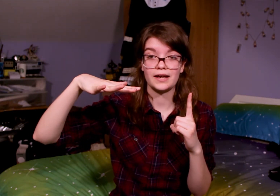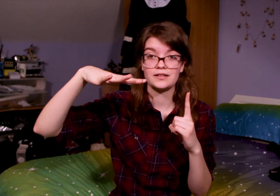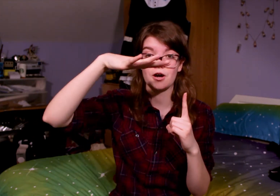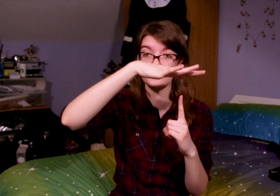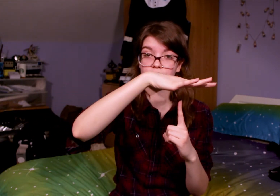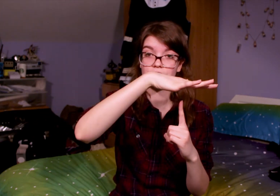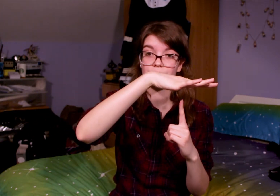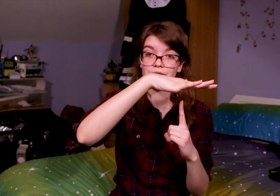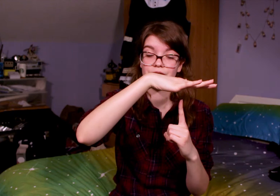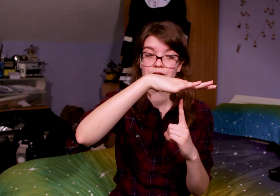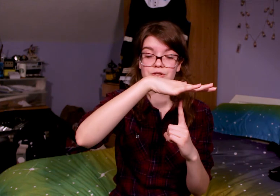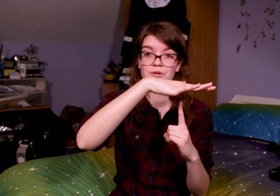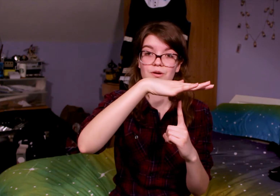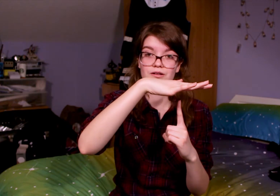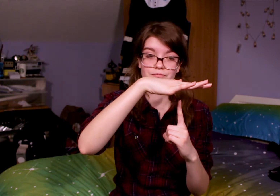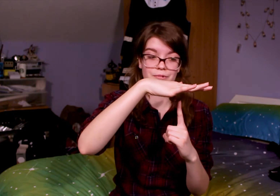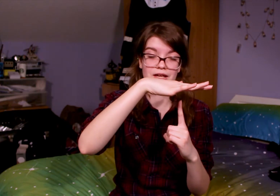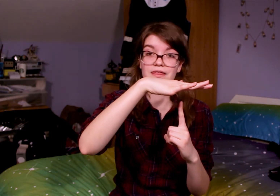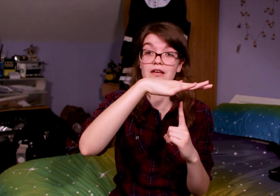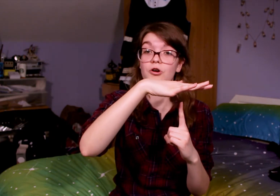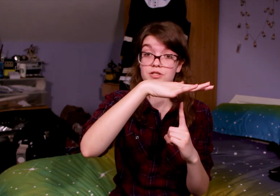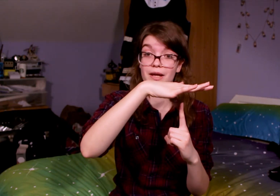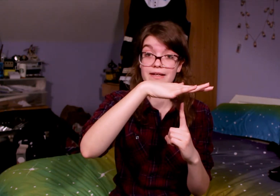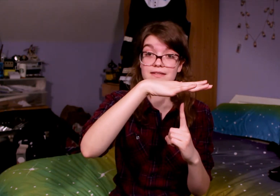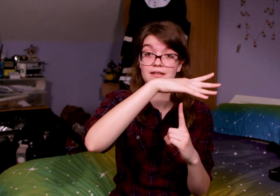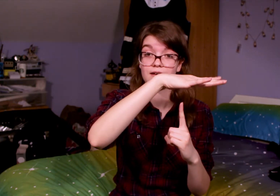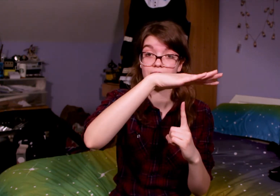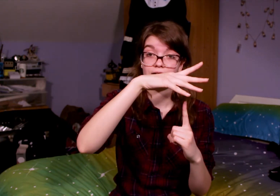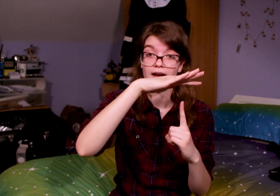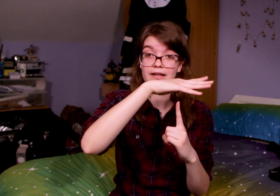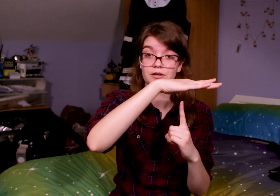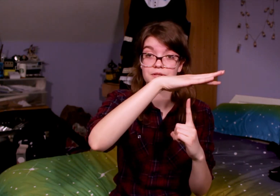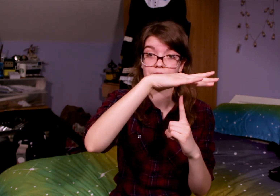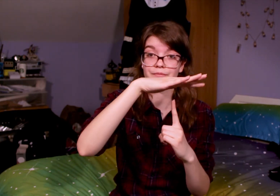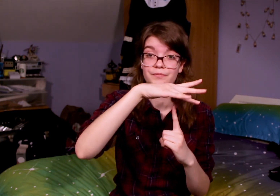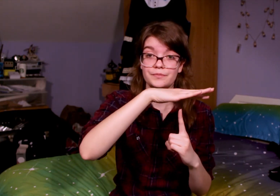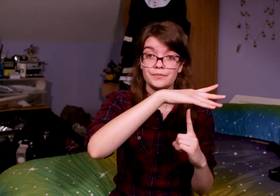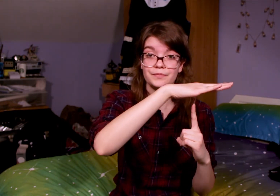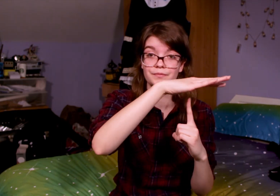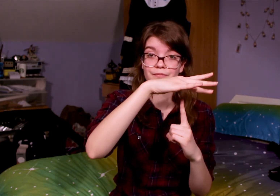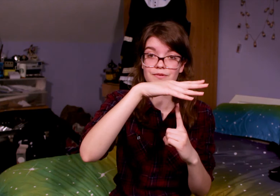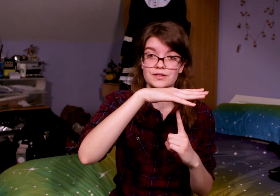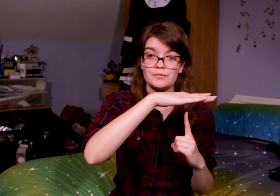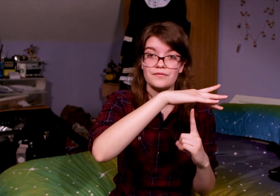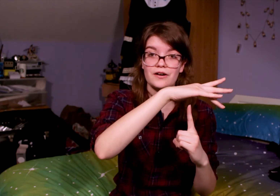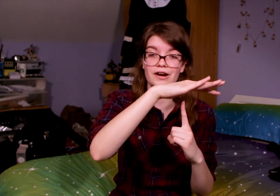hand over the top to be the rotor blades. Helicopter. So move that around in